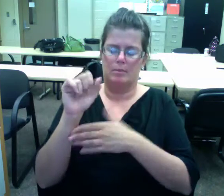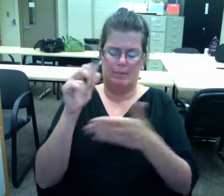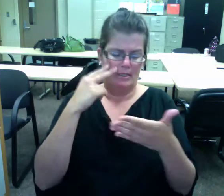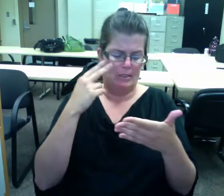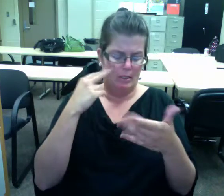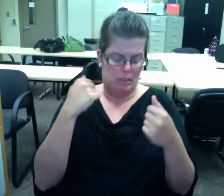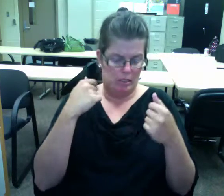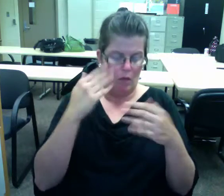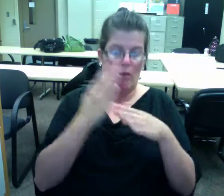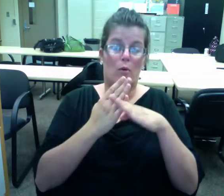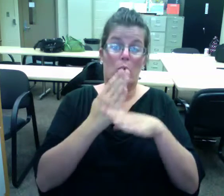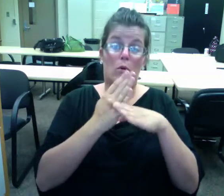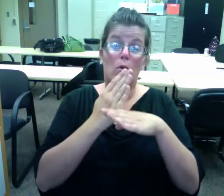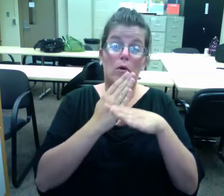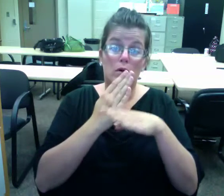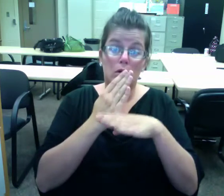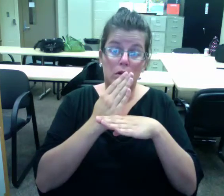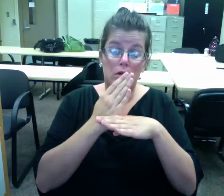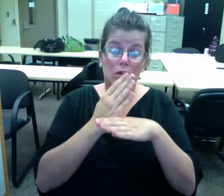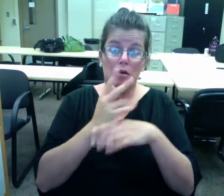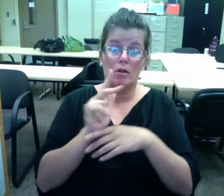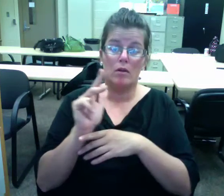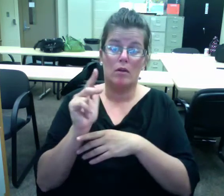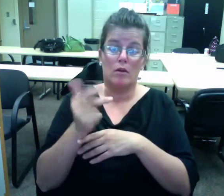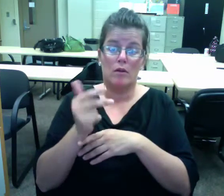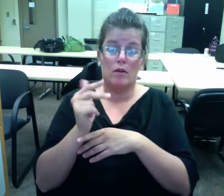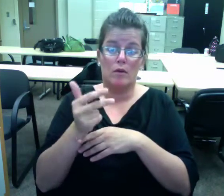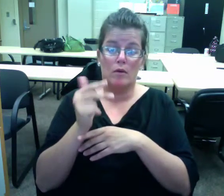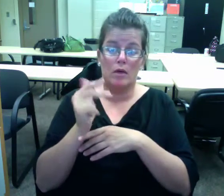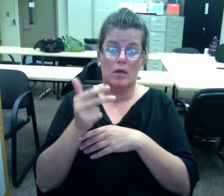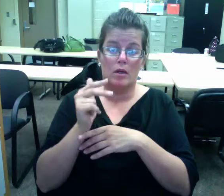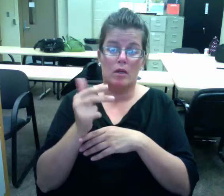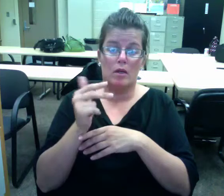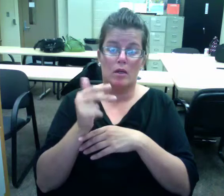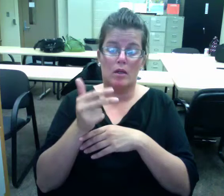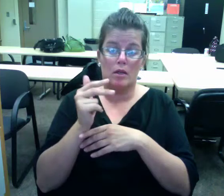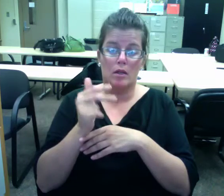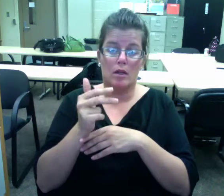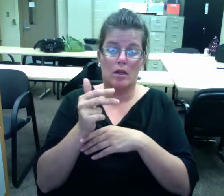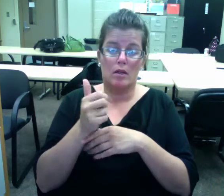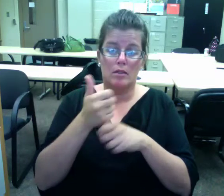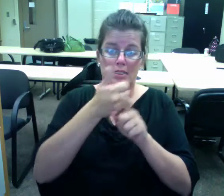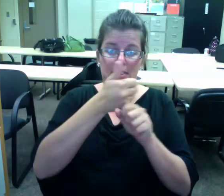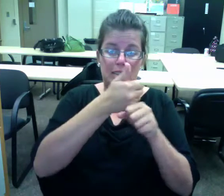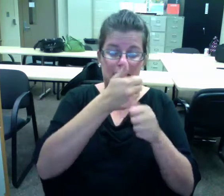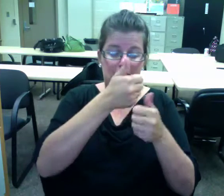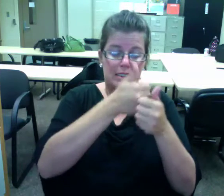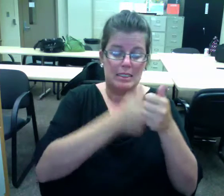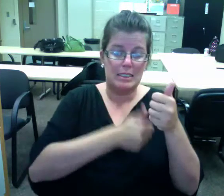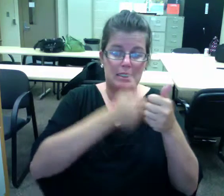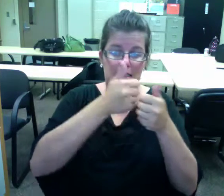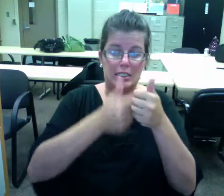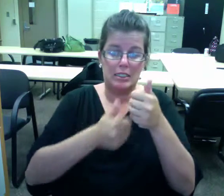wood costs $3 per square foot, and the cement